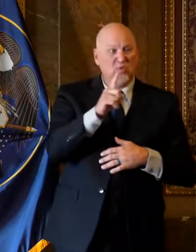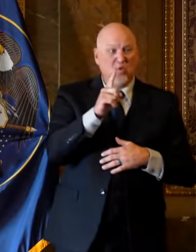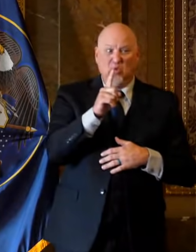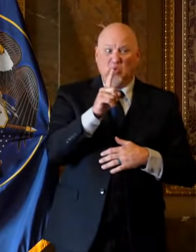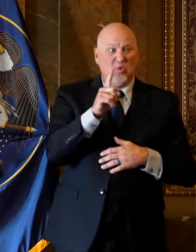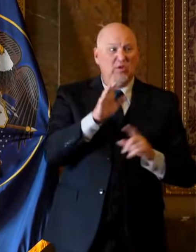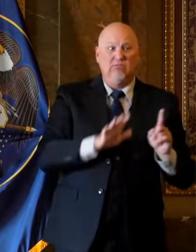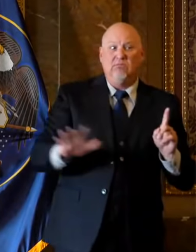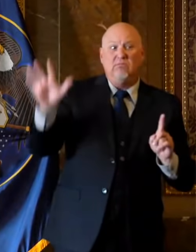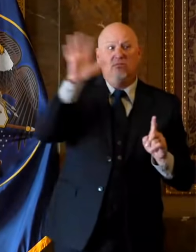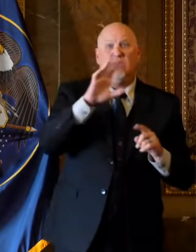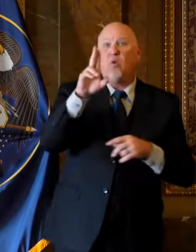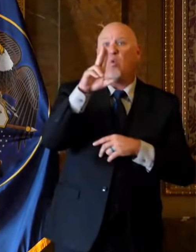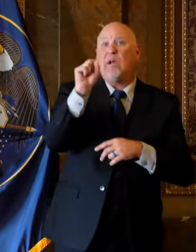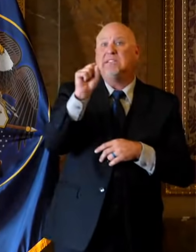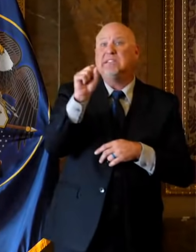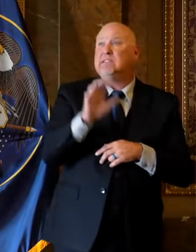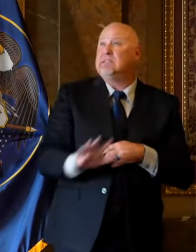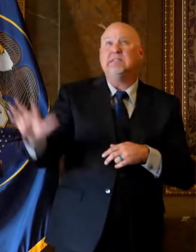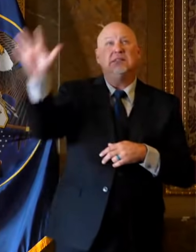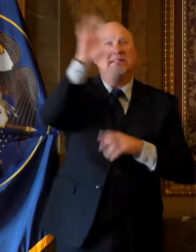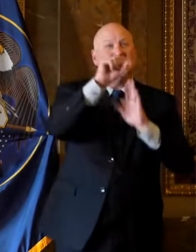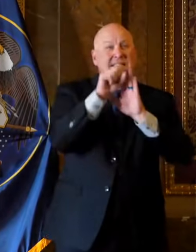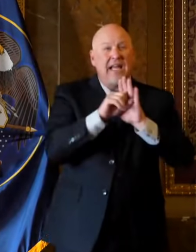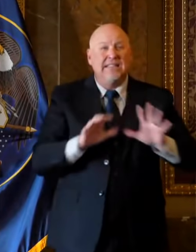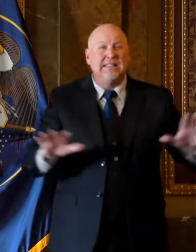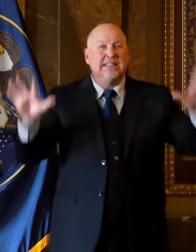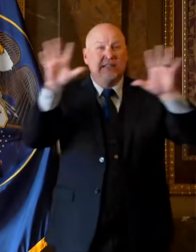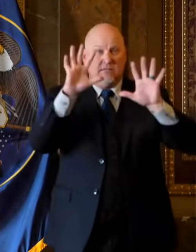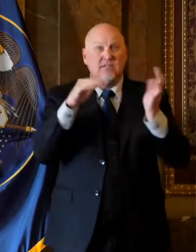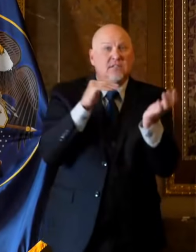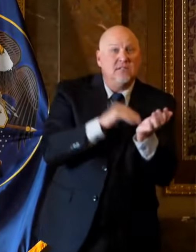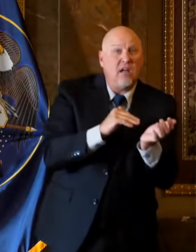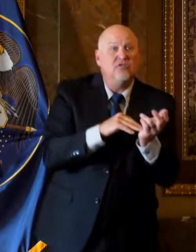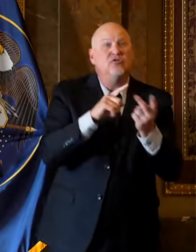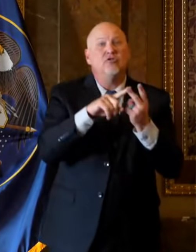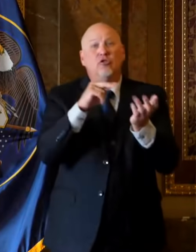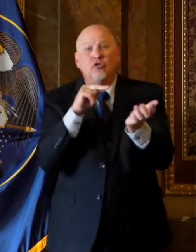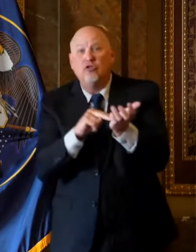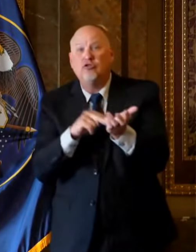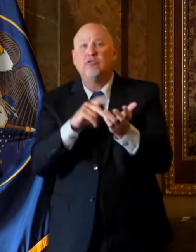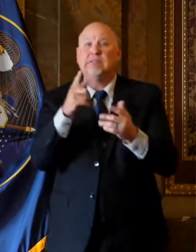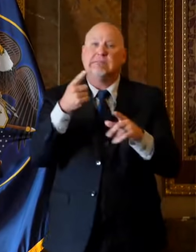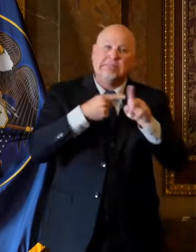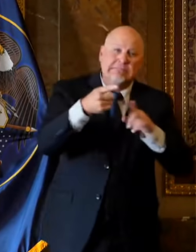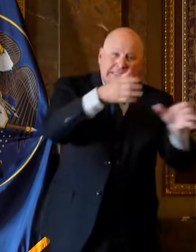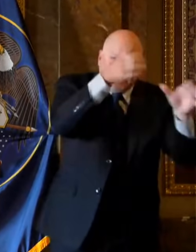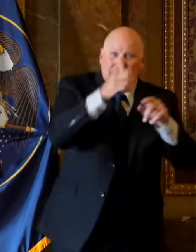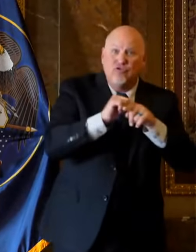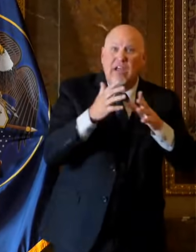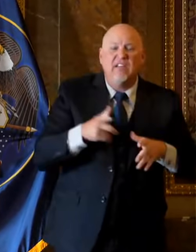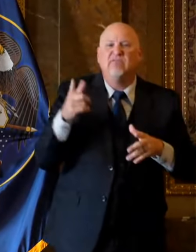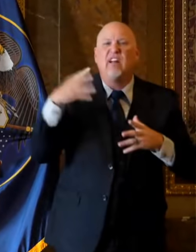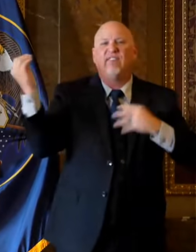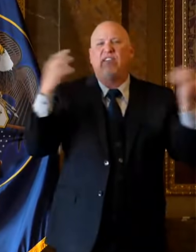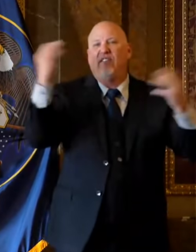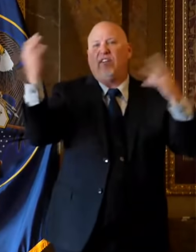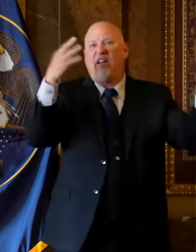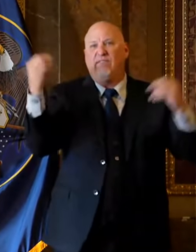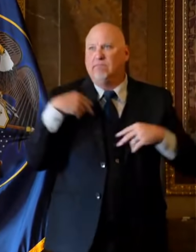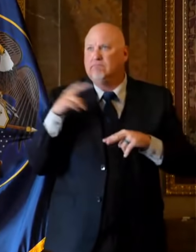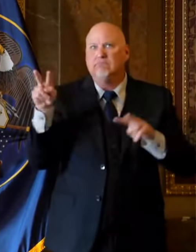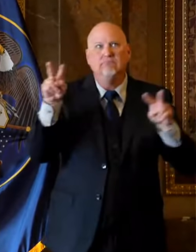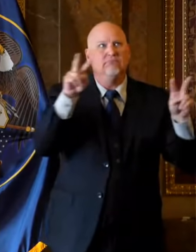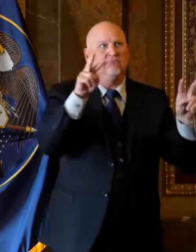clinicians over the past year. Some people just can't take it anymore. It has been unrelenting,